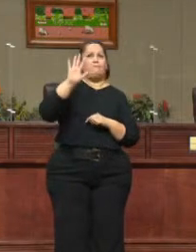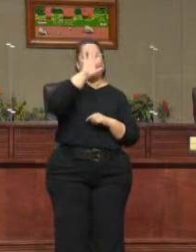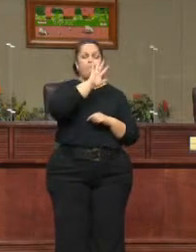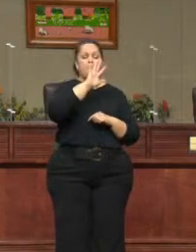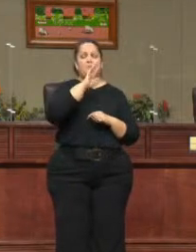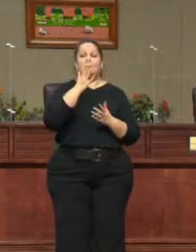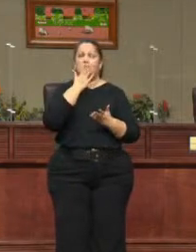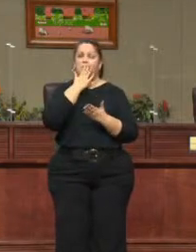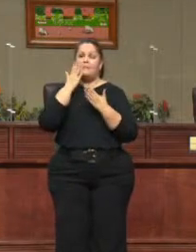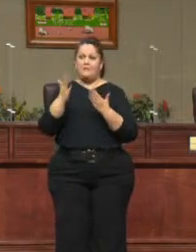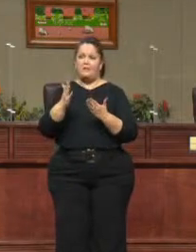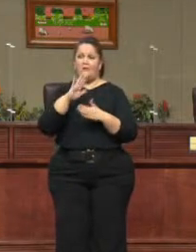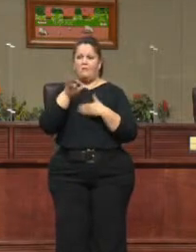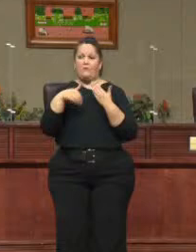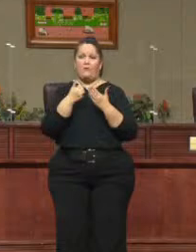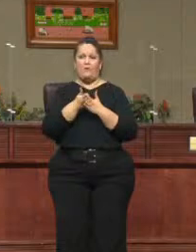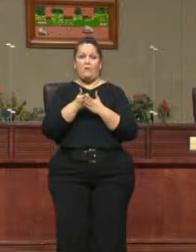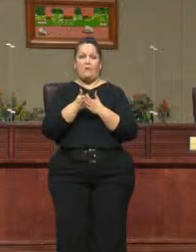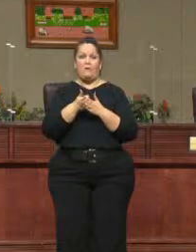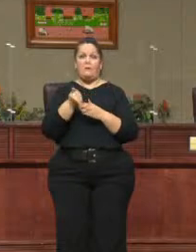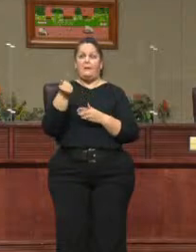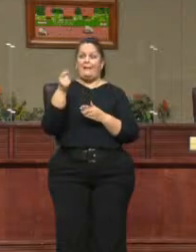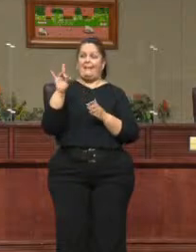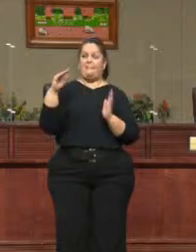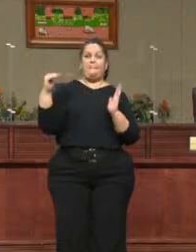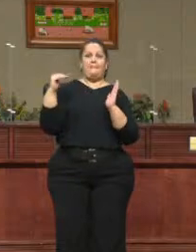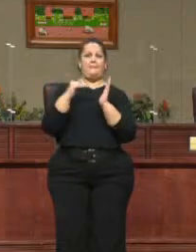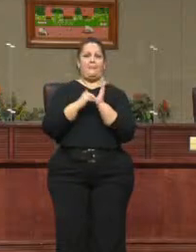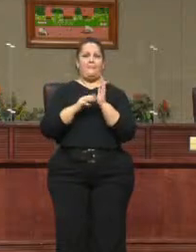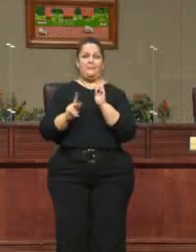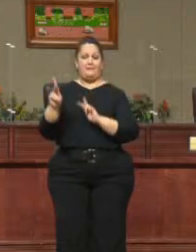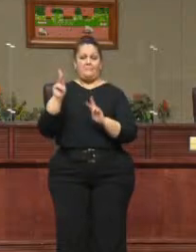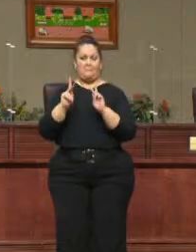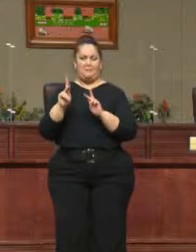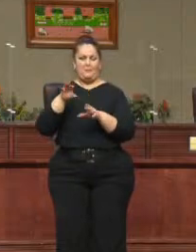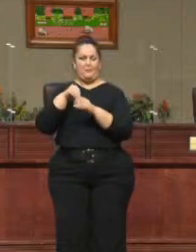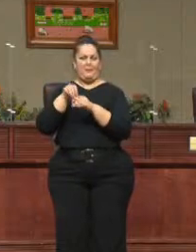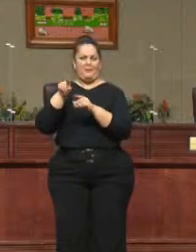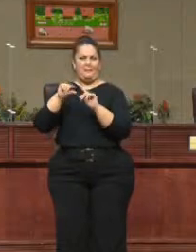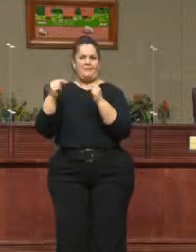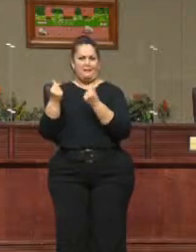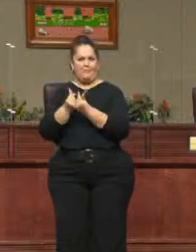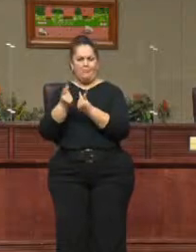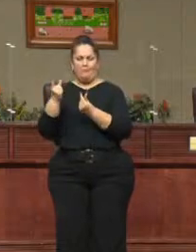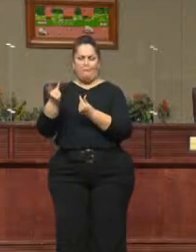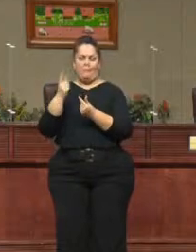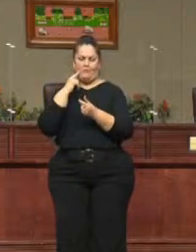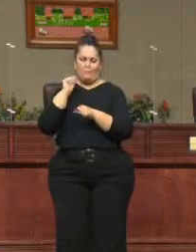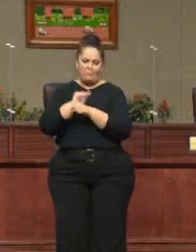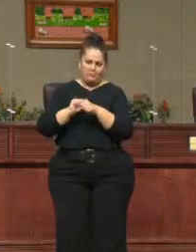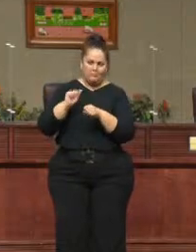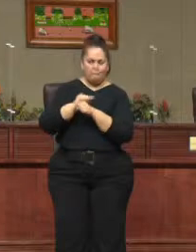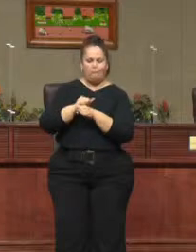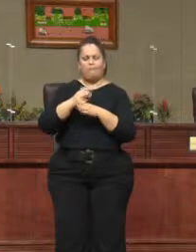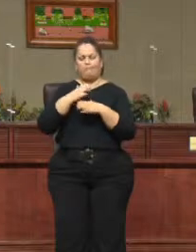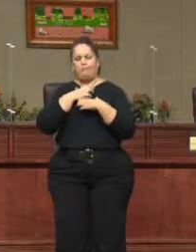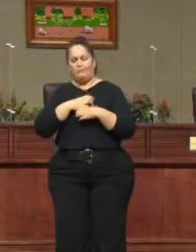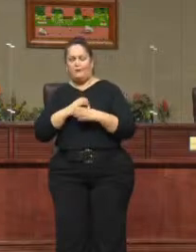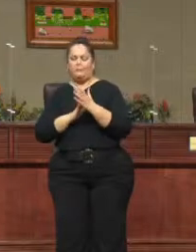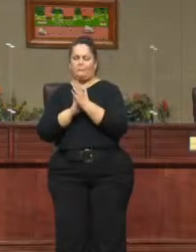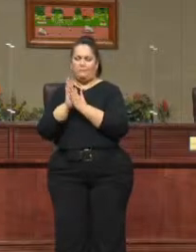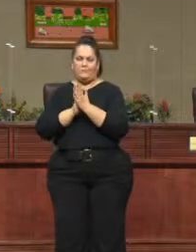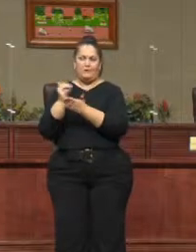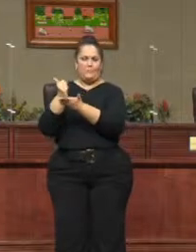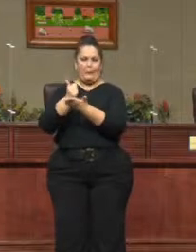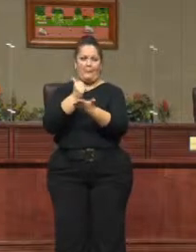Thank you to all 18,000 members of the group for your dedication and passion for helping your fellow neighbors